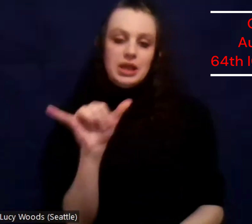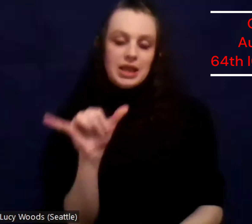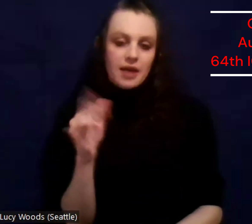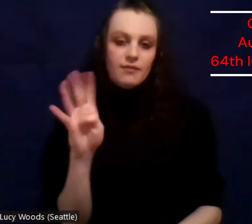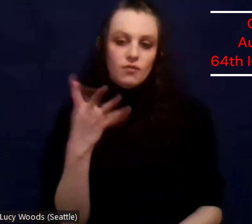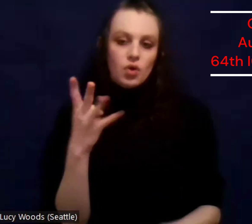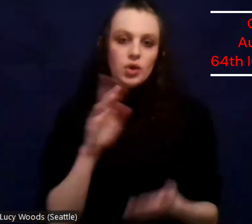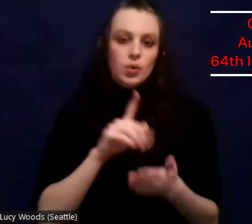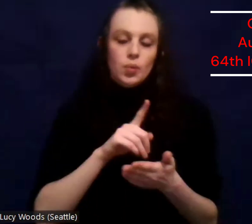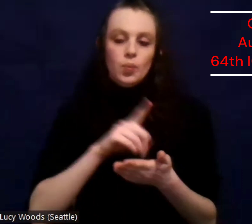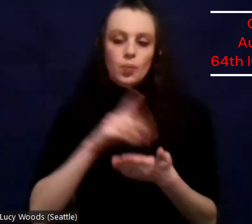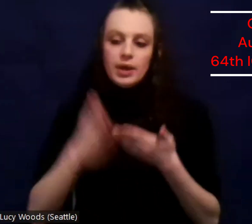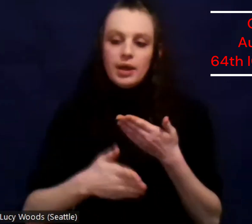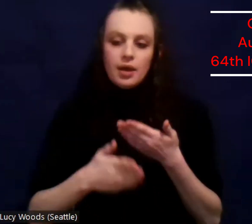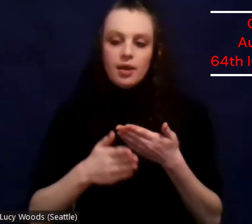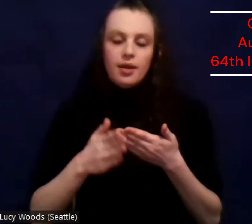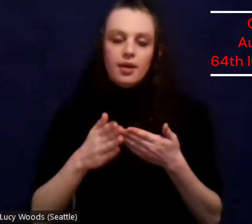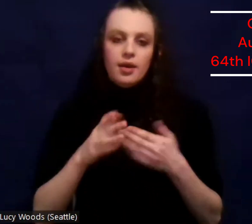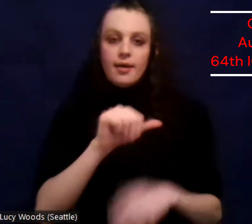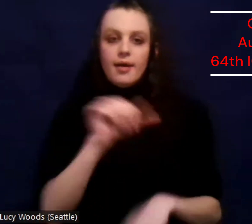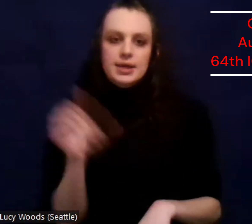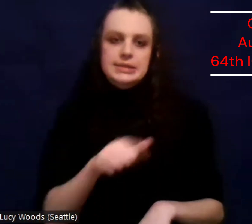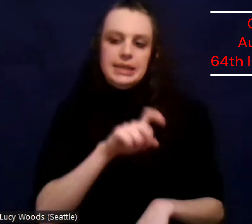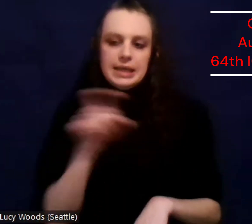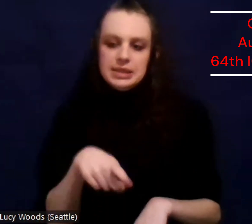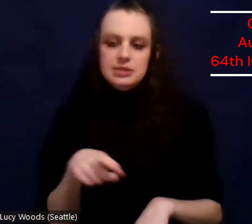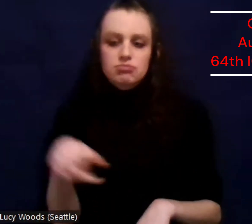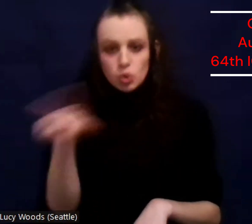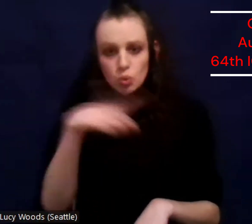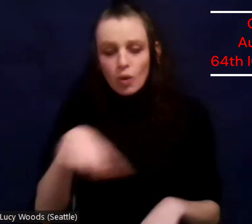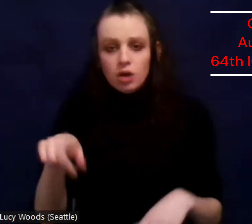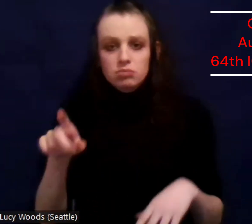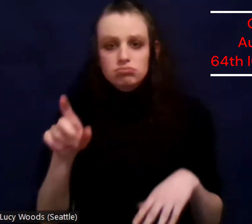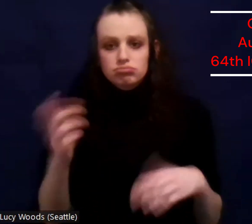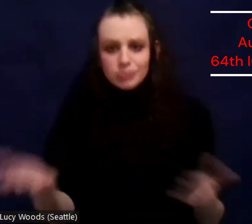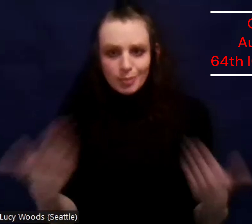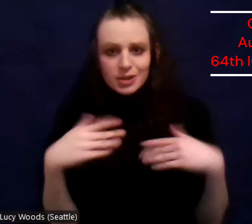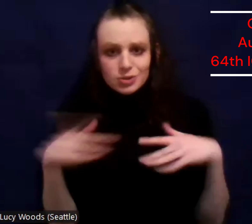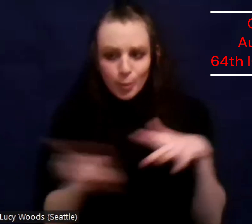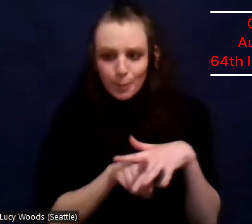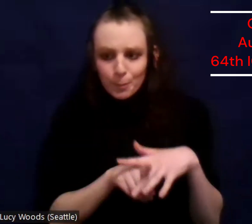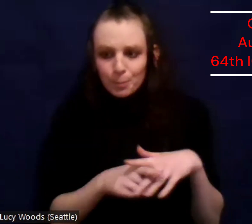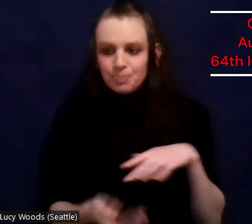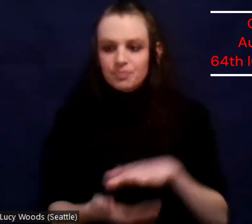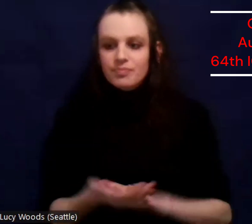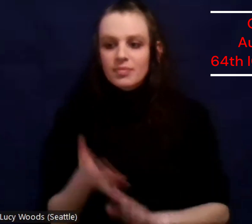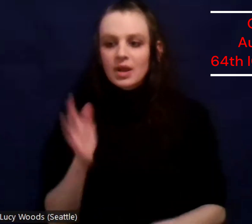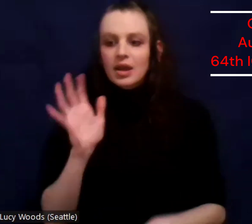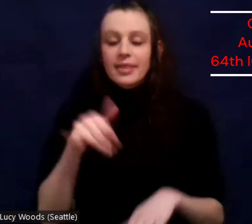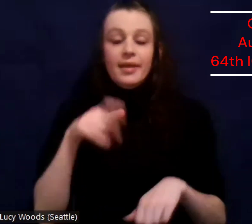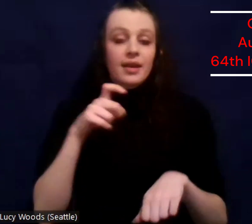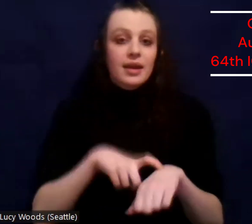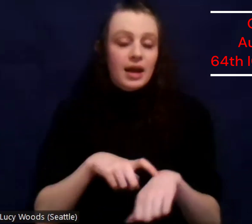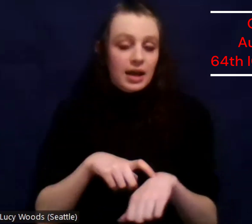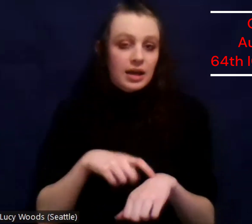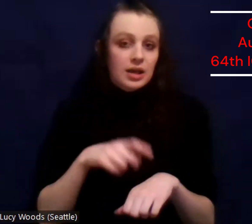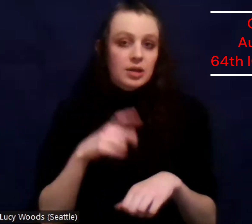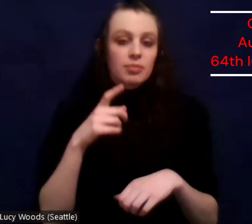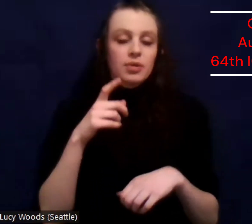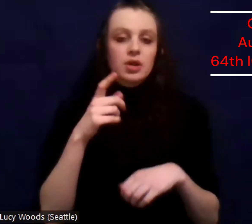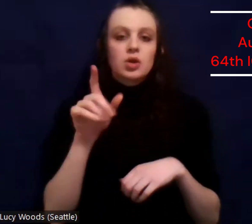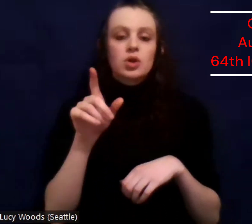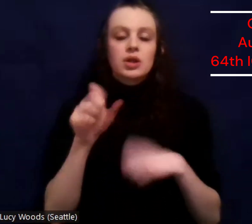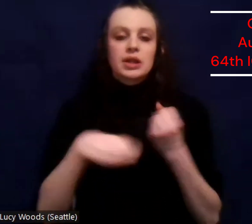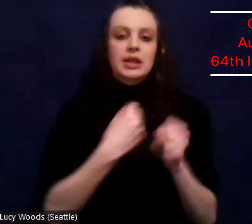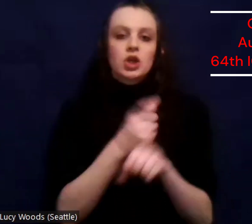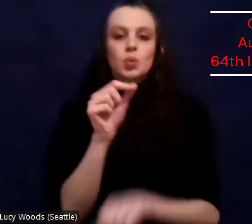guys to come and show up. I was during that time in 2016, I was so heavily invested in AA. I was